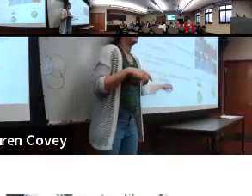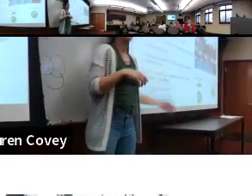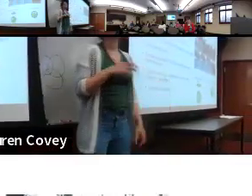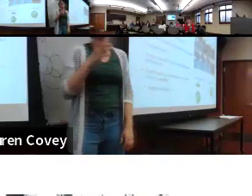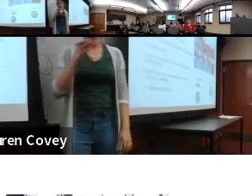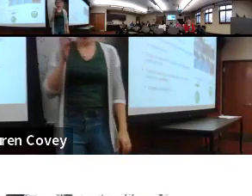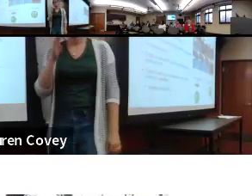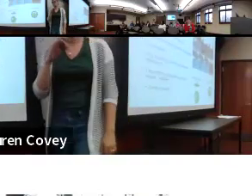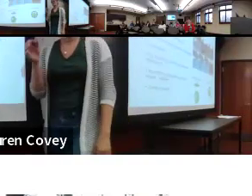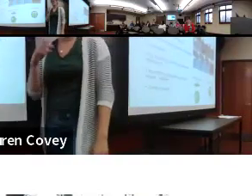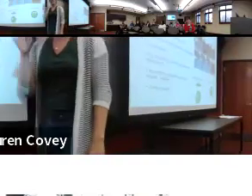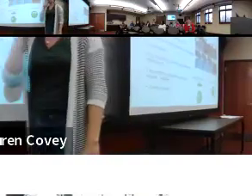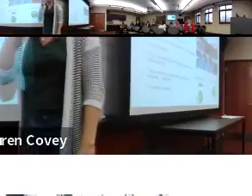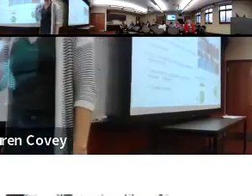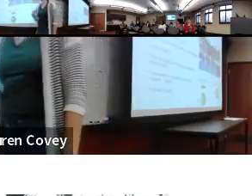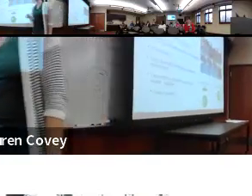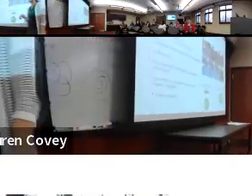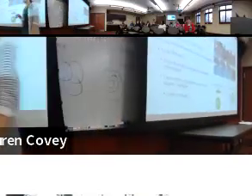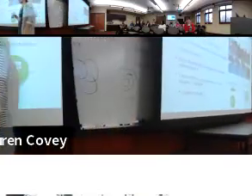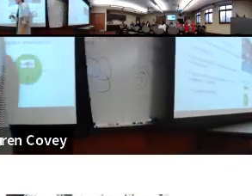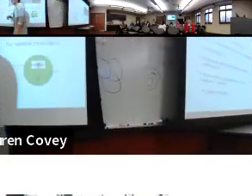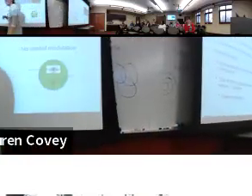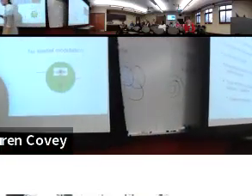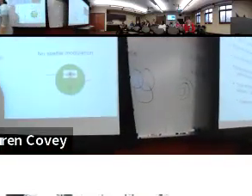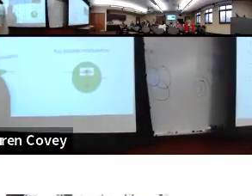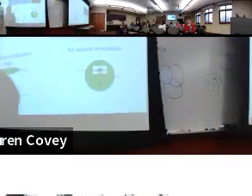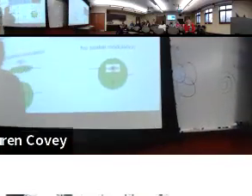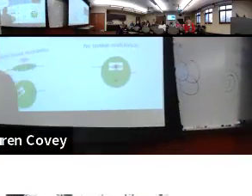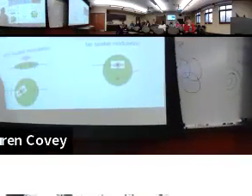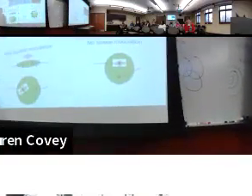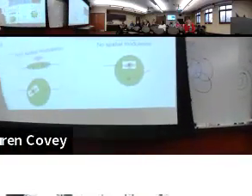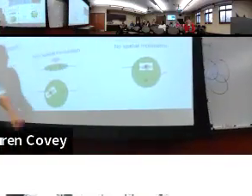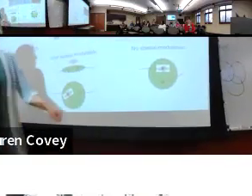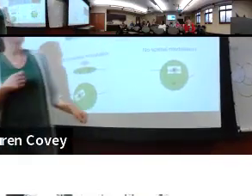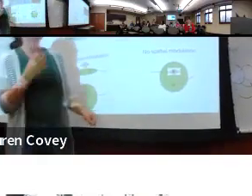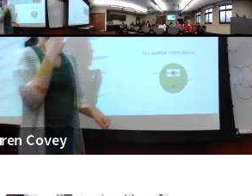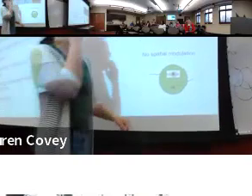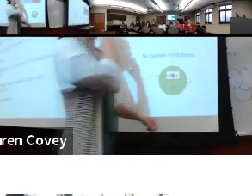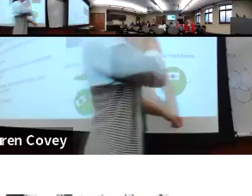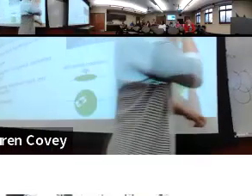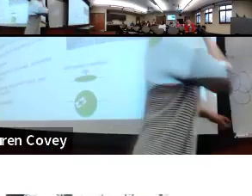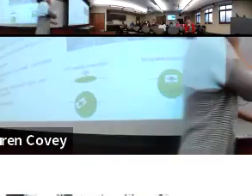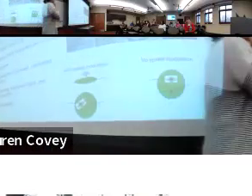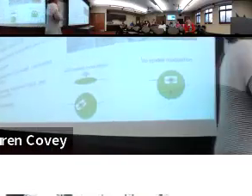we had classifiers. We also had pronouns, but there turned out to be almost none of those, so I'll not talk about those. And then